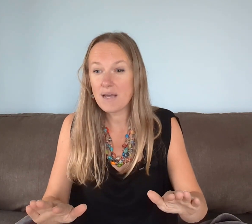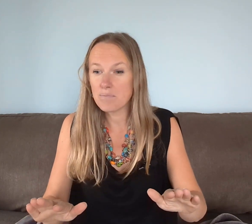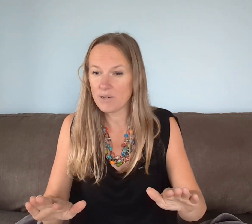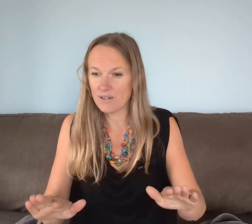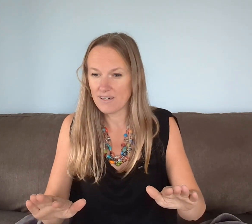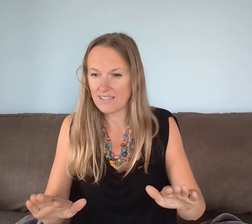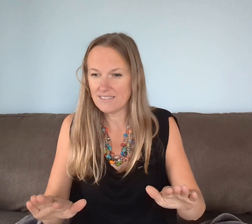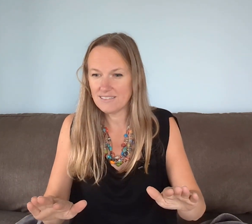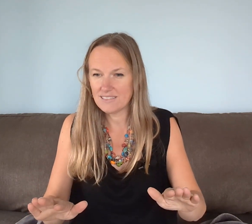my burdens